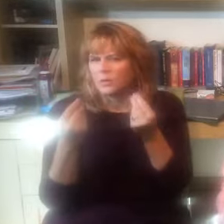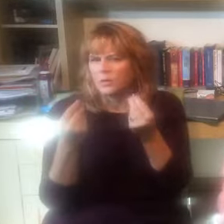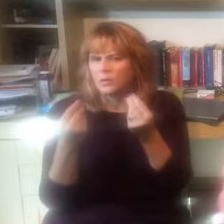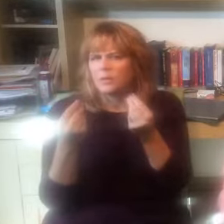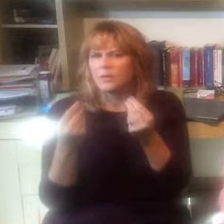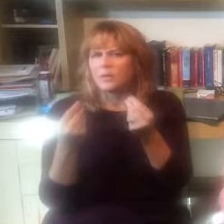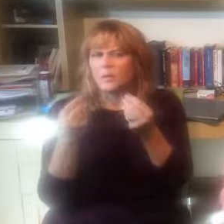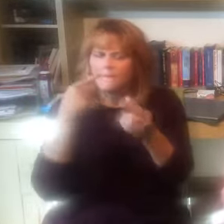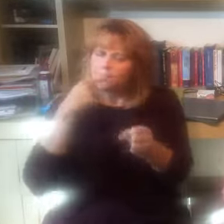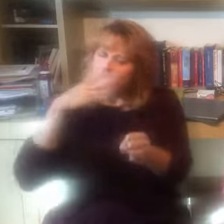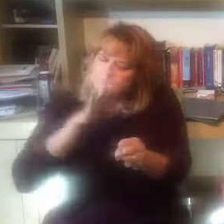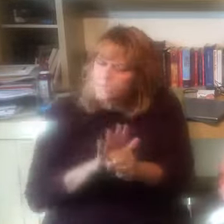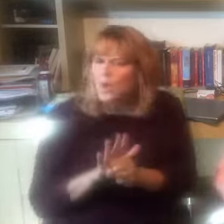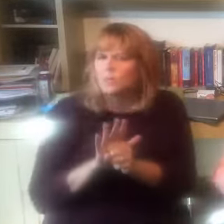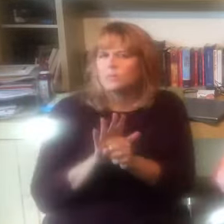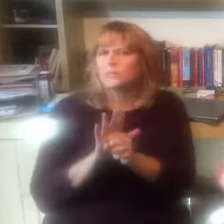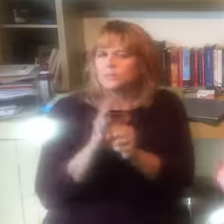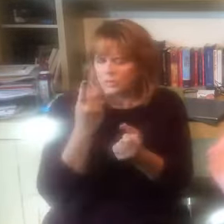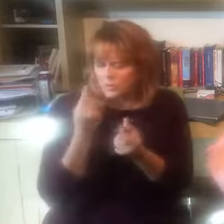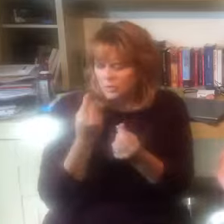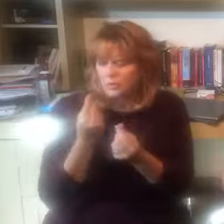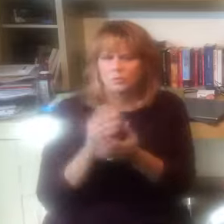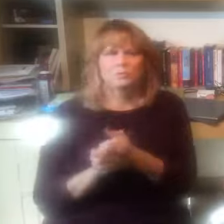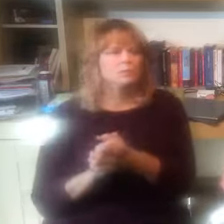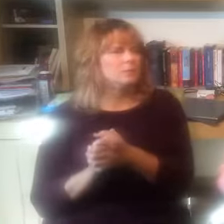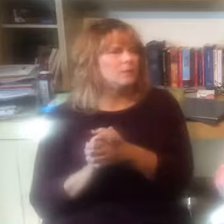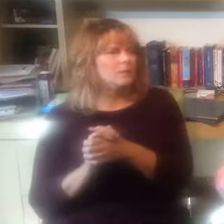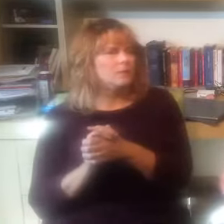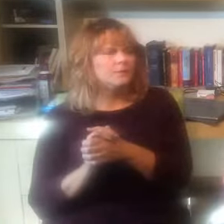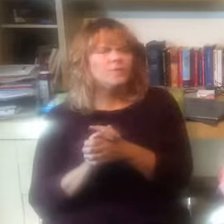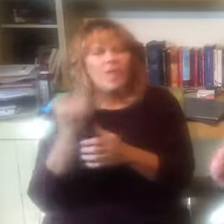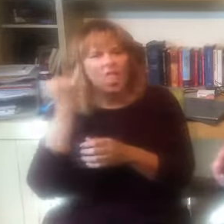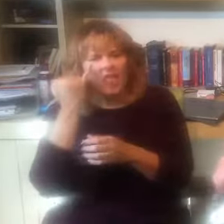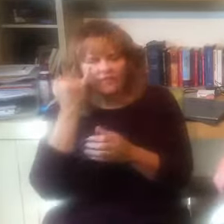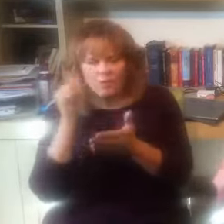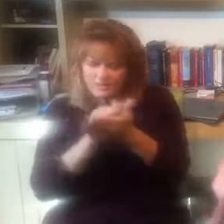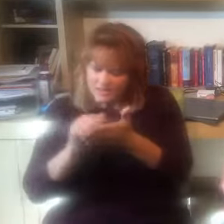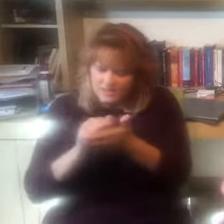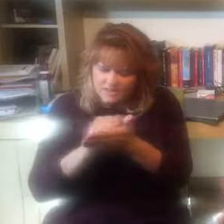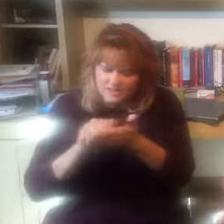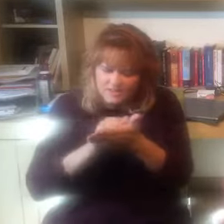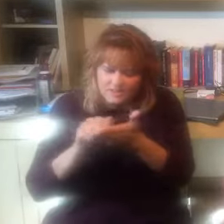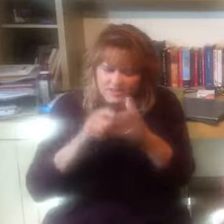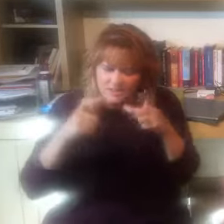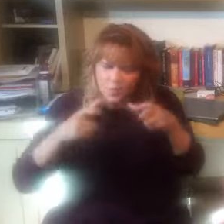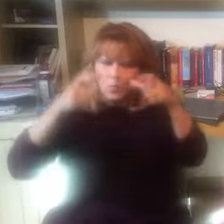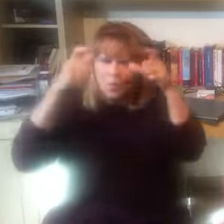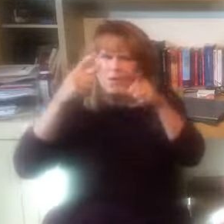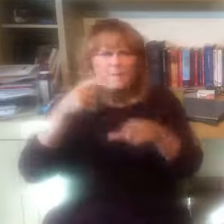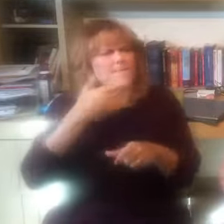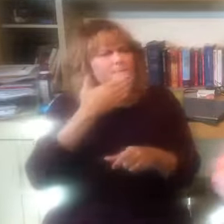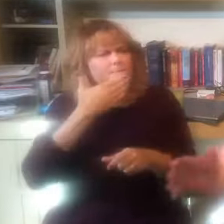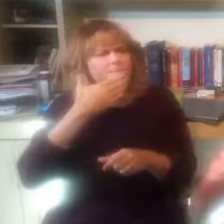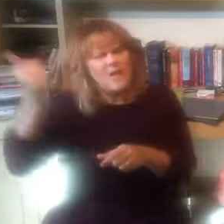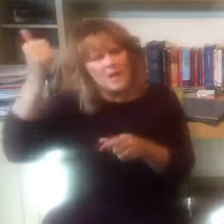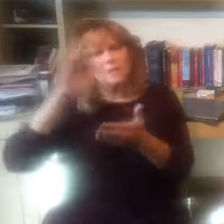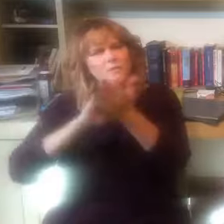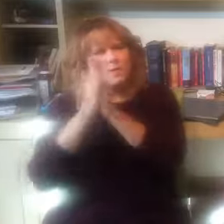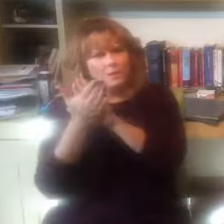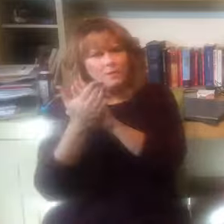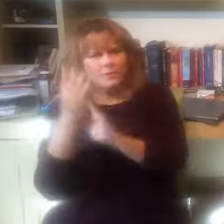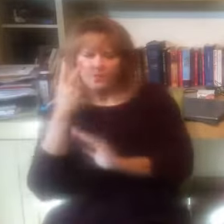it. I remember one time he told me, you know, if you're a dishwasher, be the best dishwasher that they've